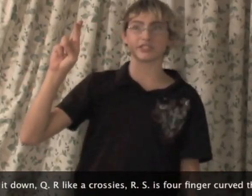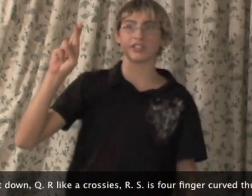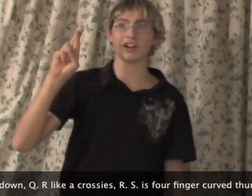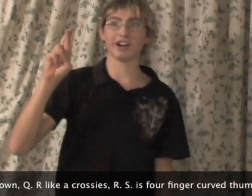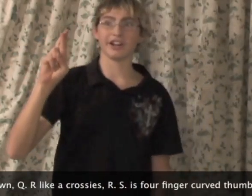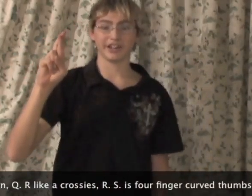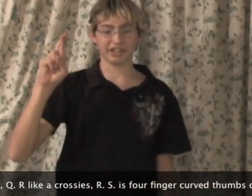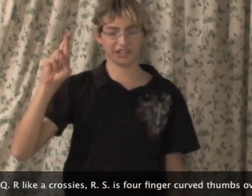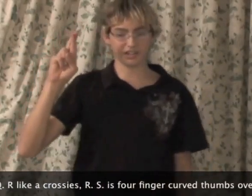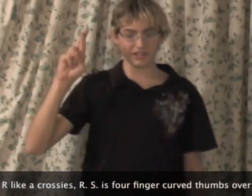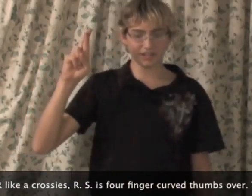R.